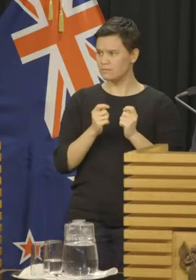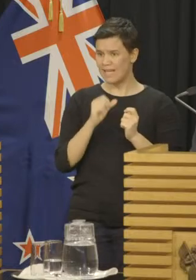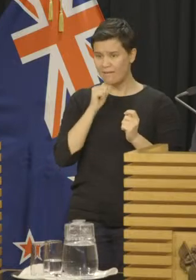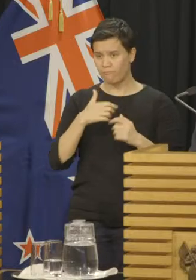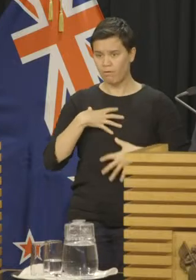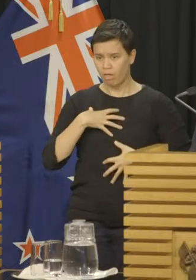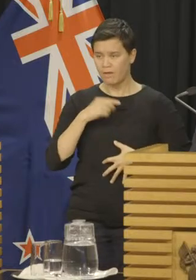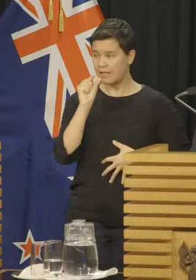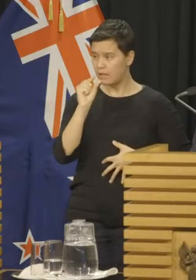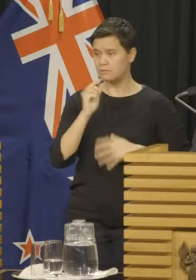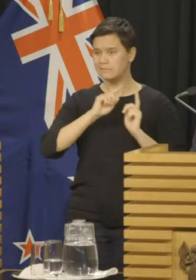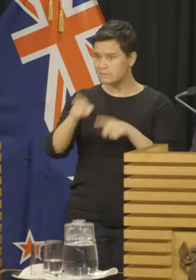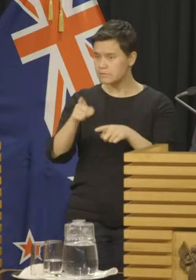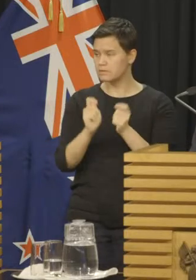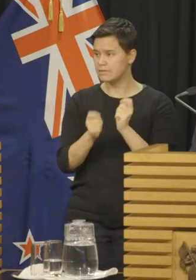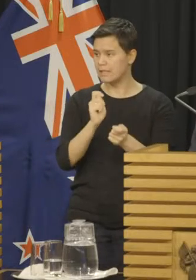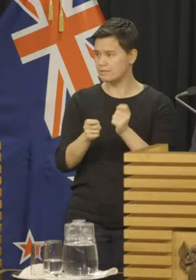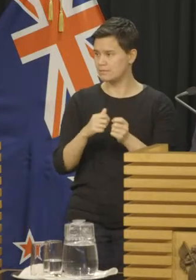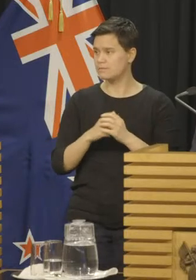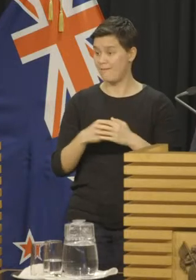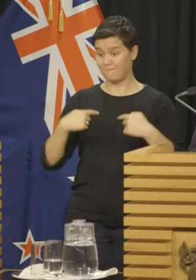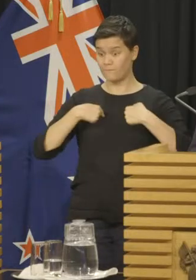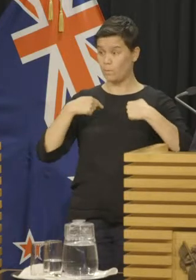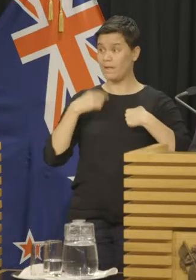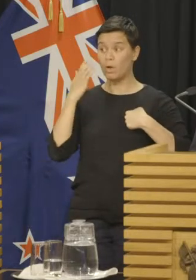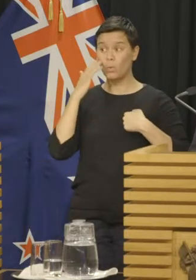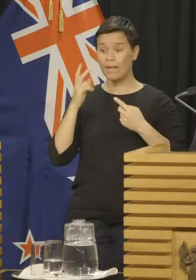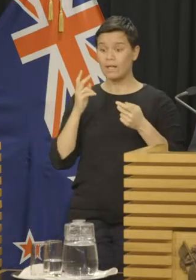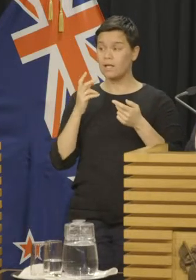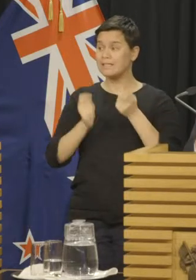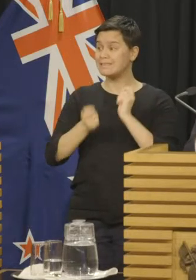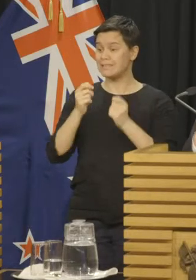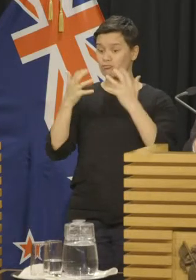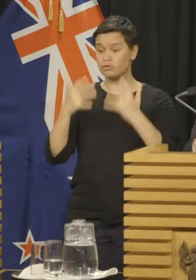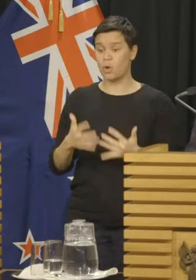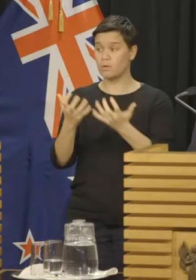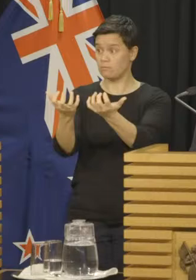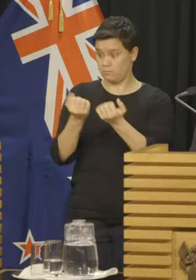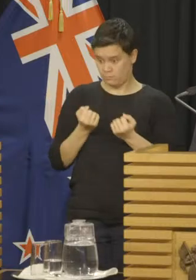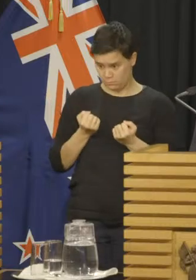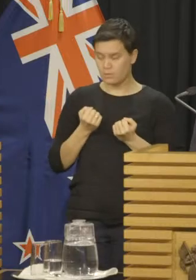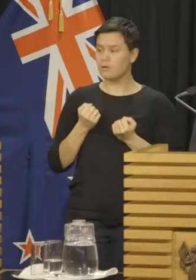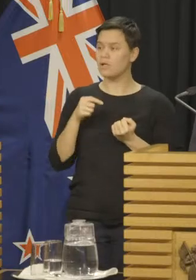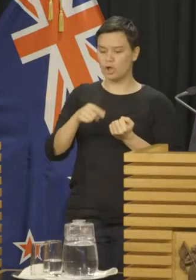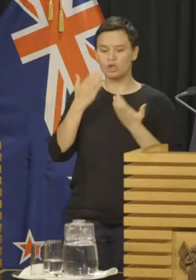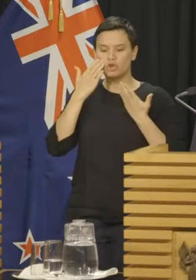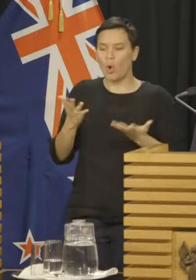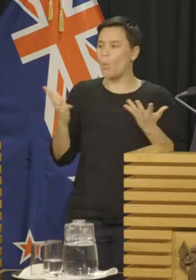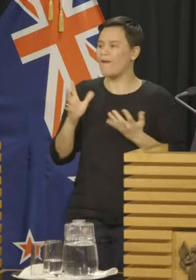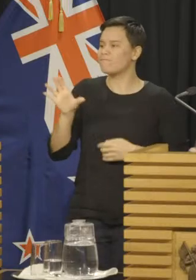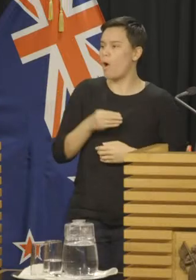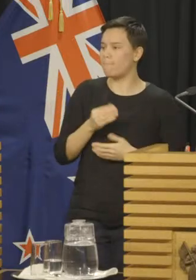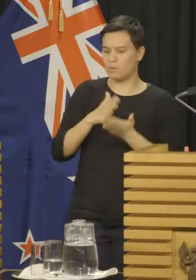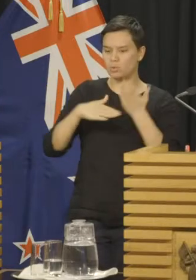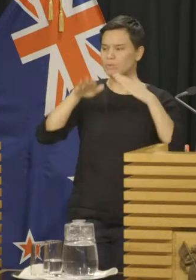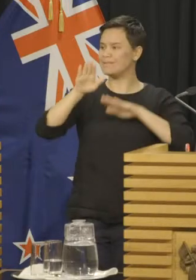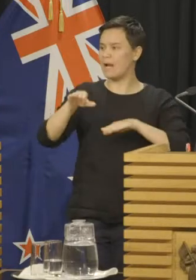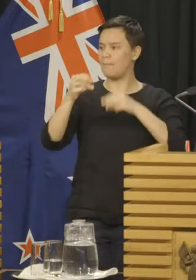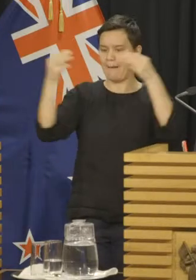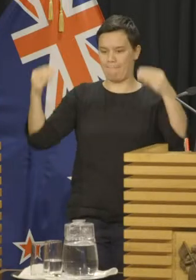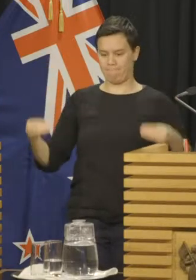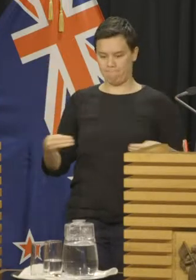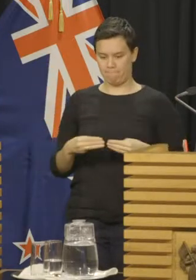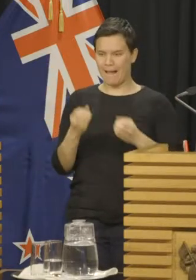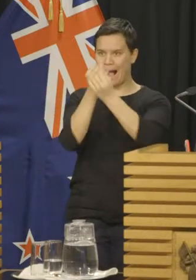geographical spread of all of the test results so that I can see where we might need to really ramp up our focus. And I get also